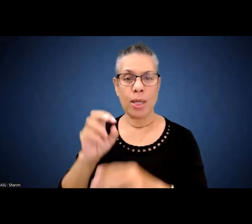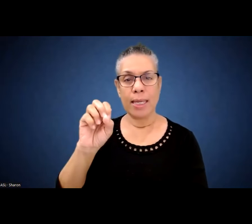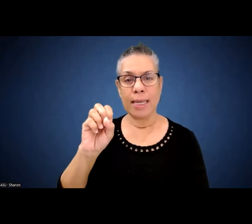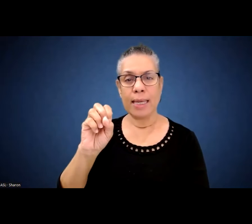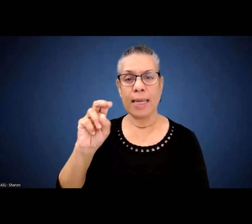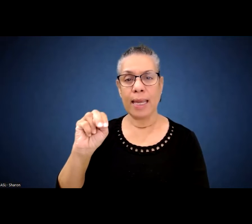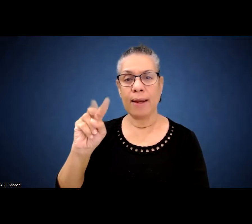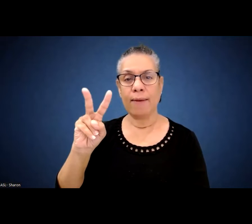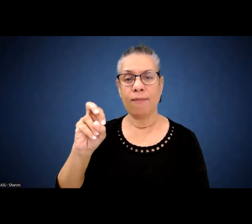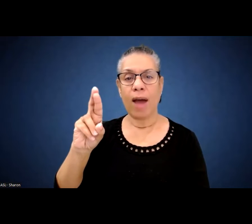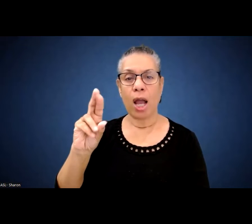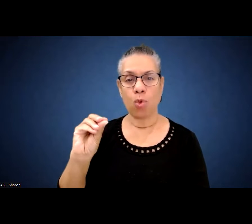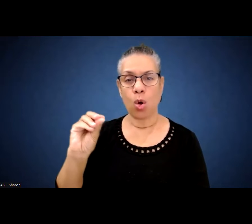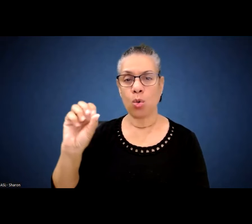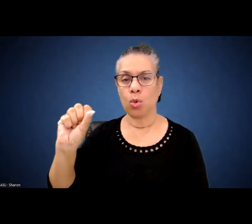EnviroScreen.